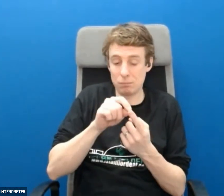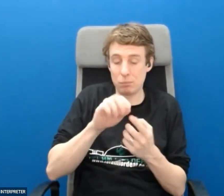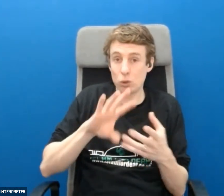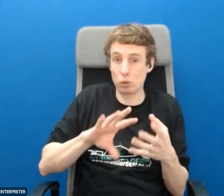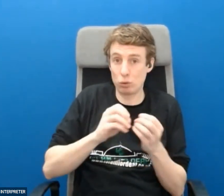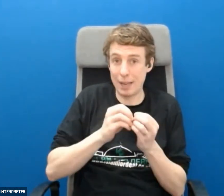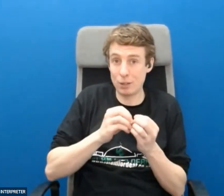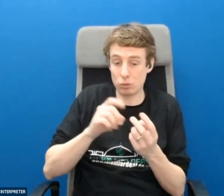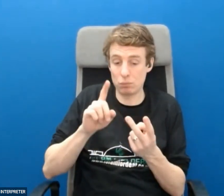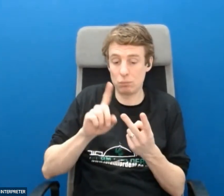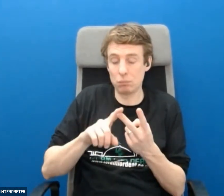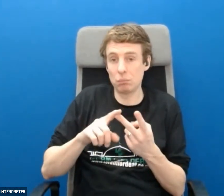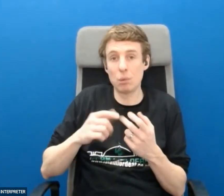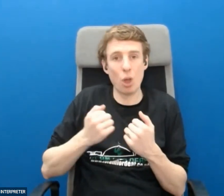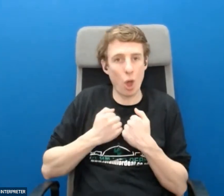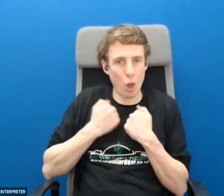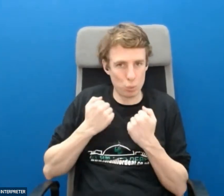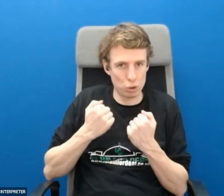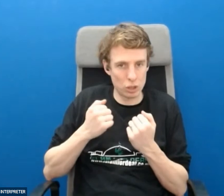This is